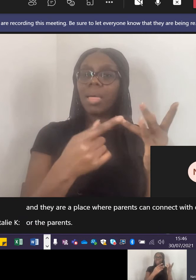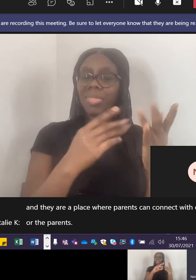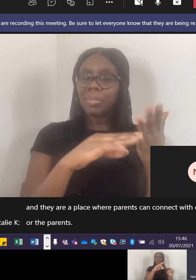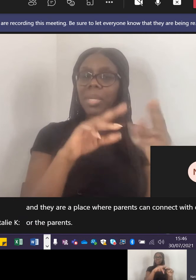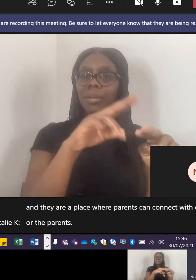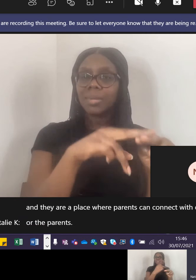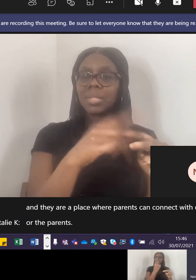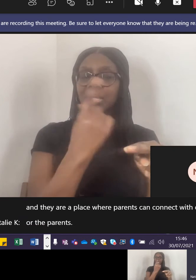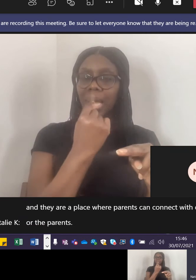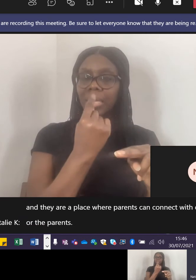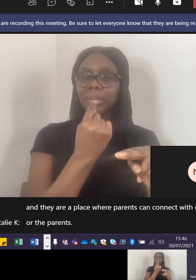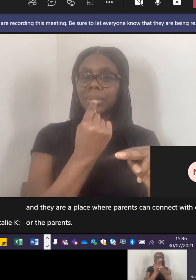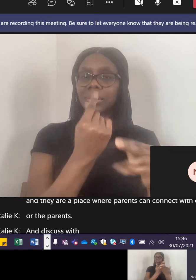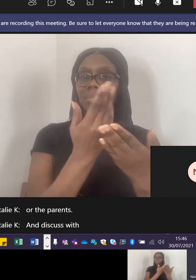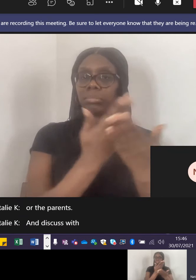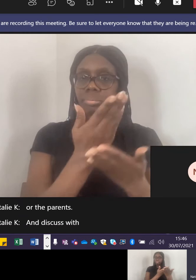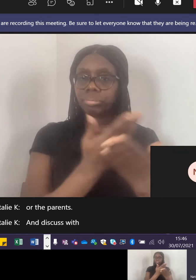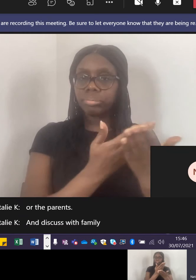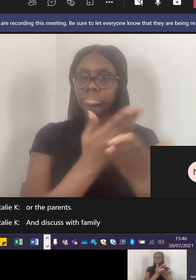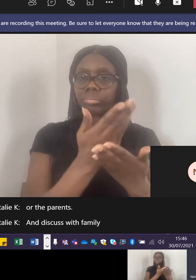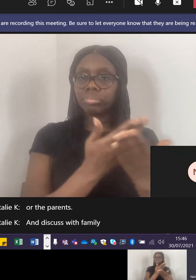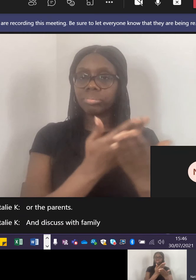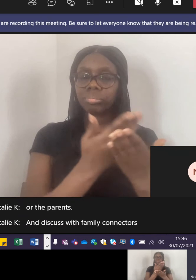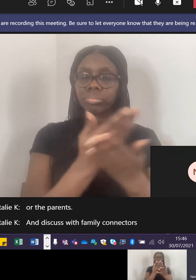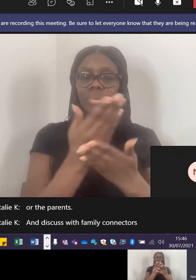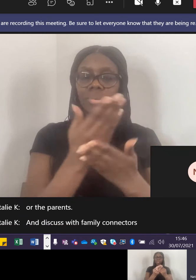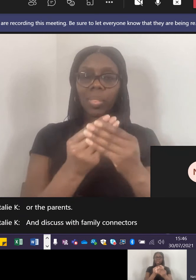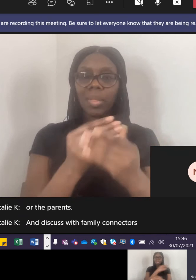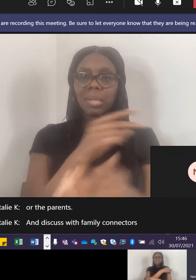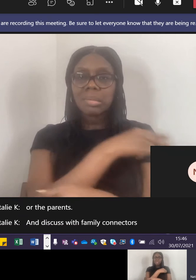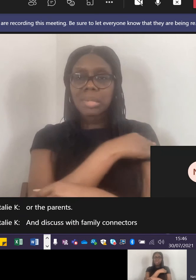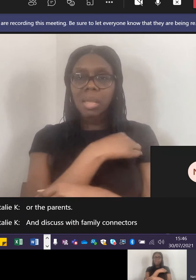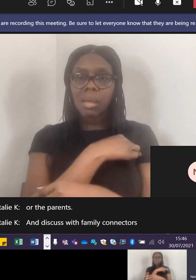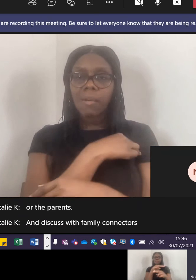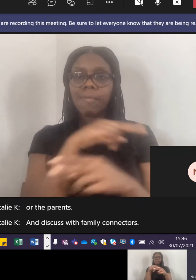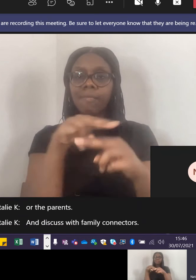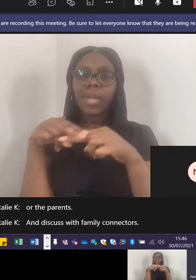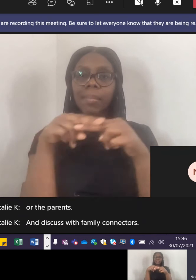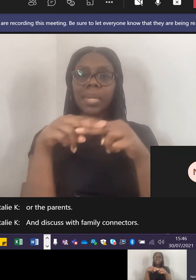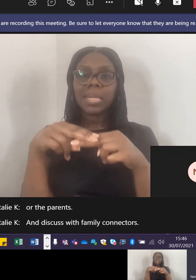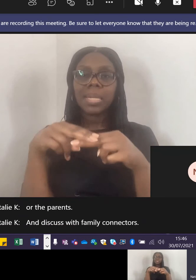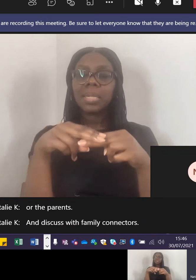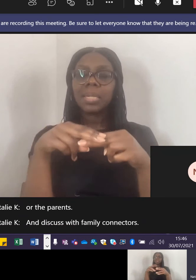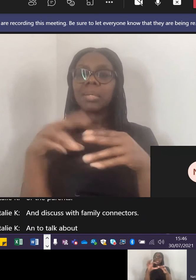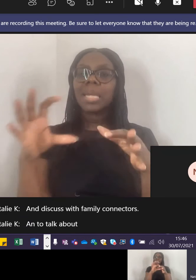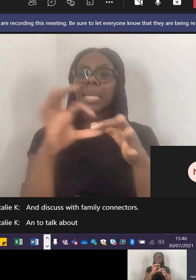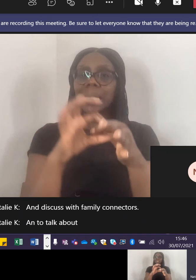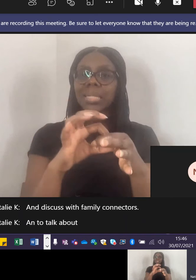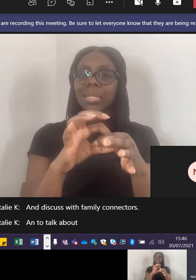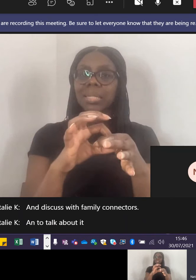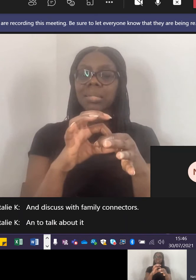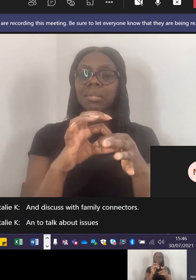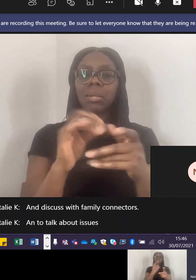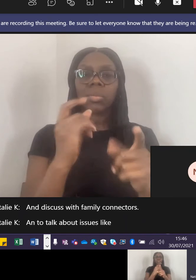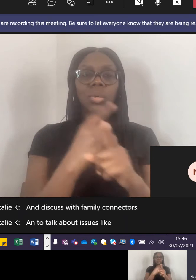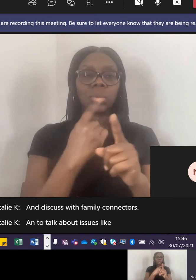and discuss with family connectors to talk about issues